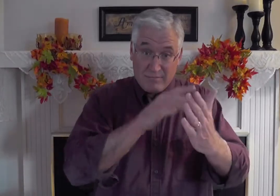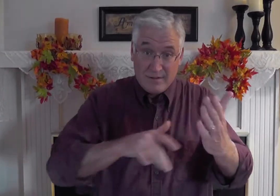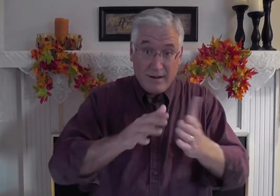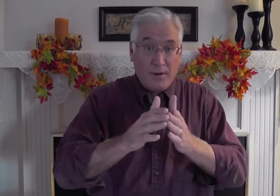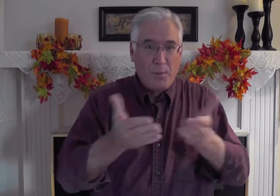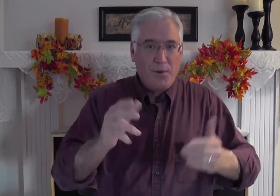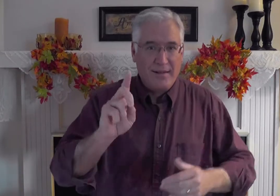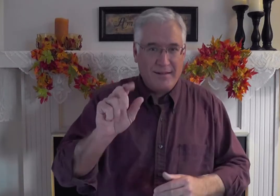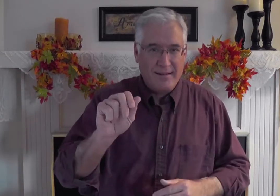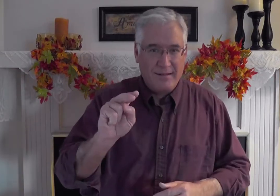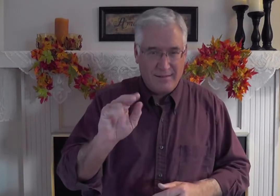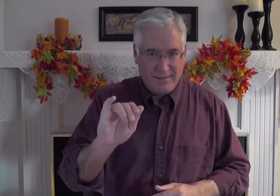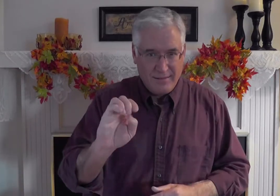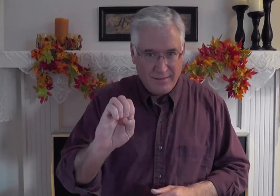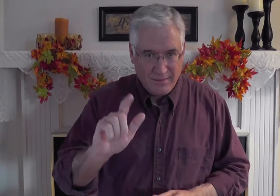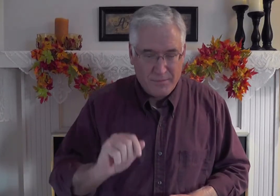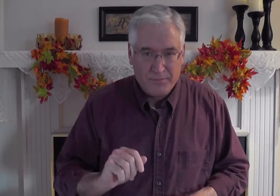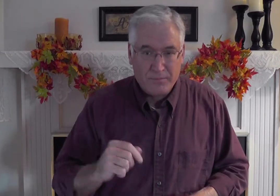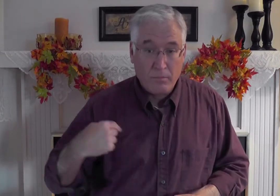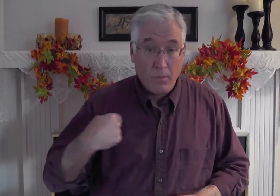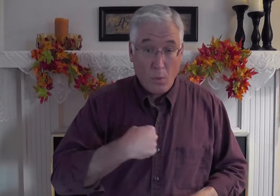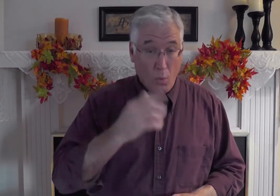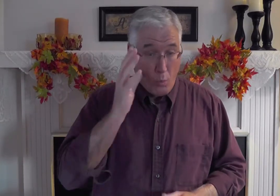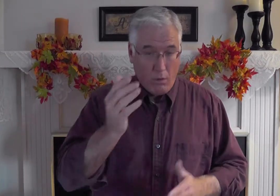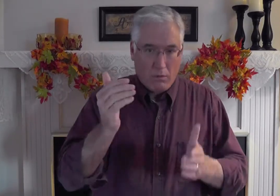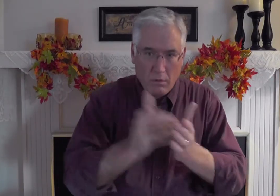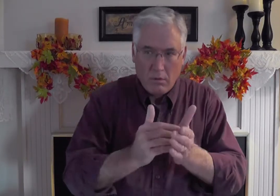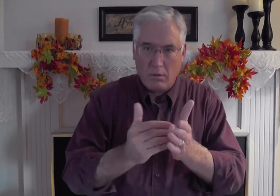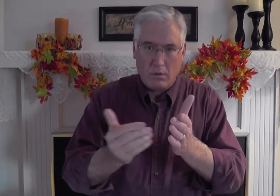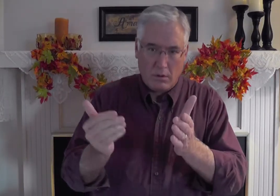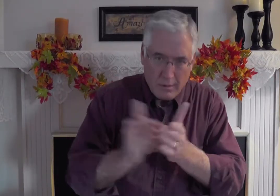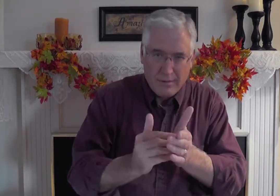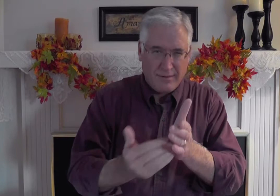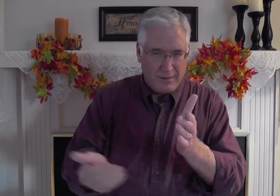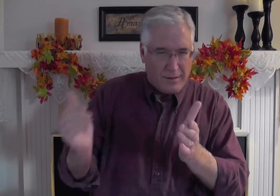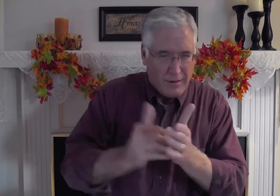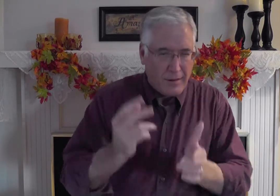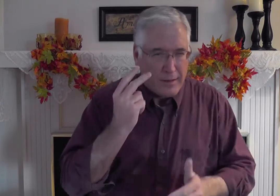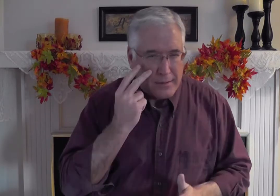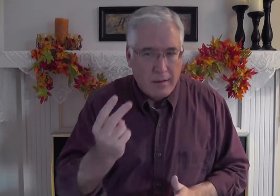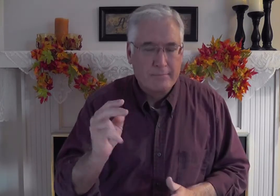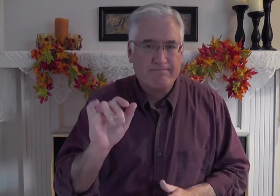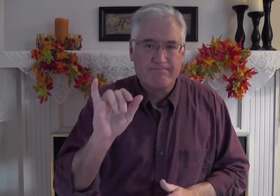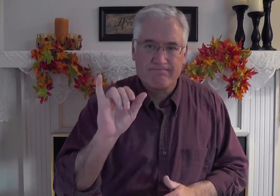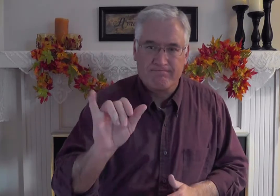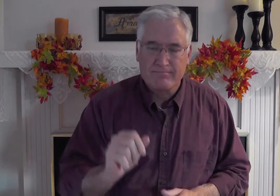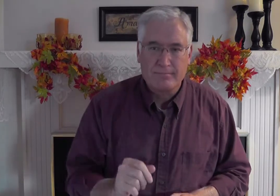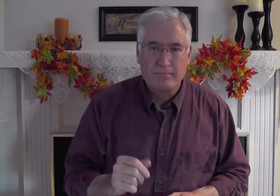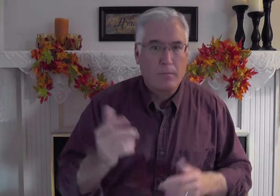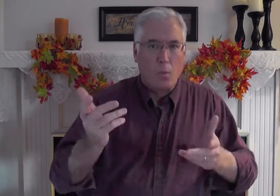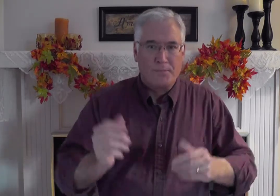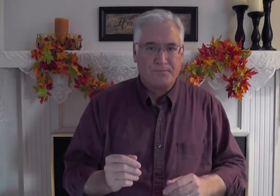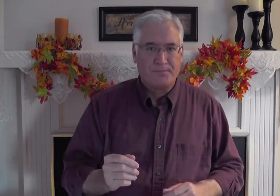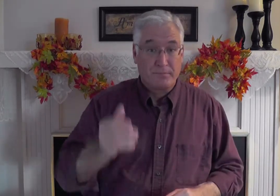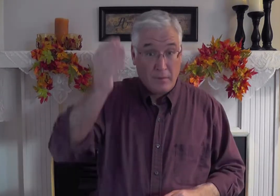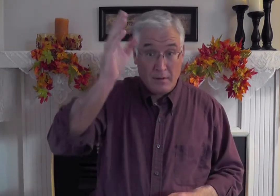We will study the book of Daniel, and we will learn again. We will see